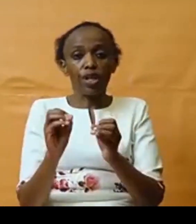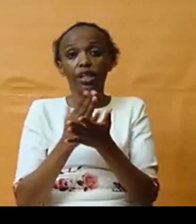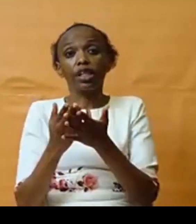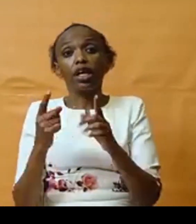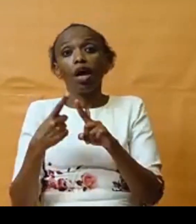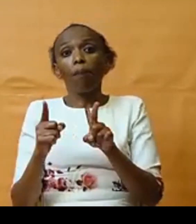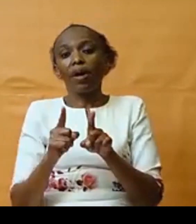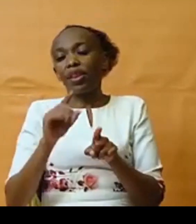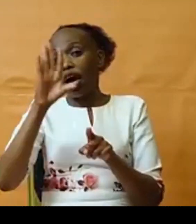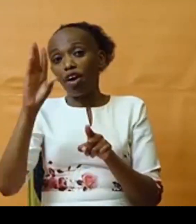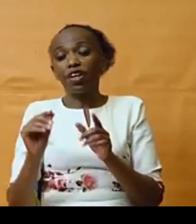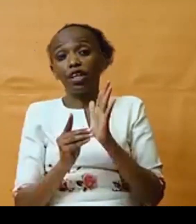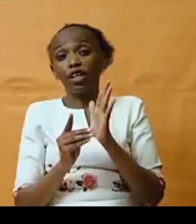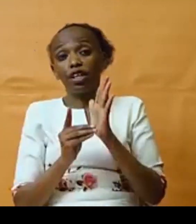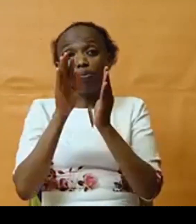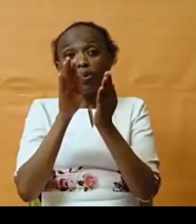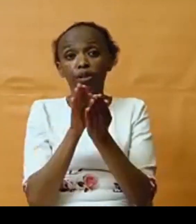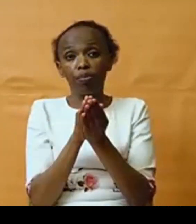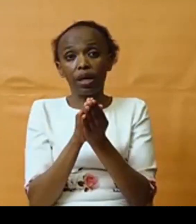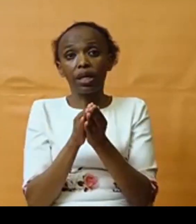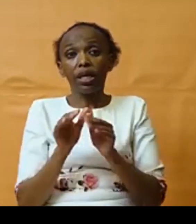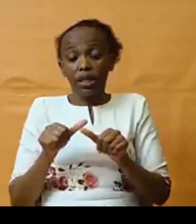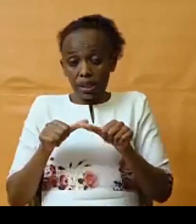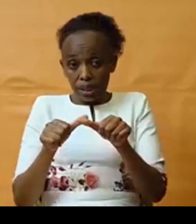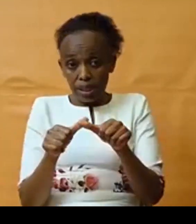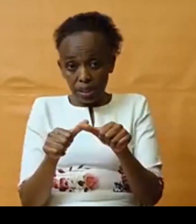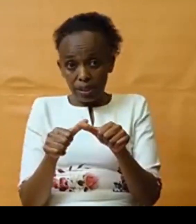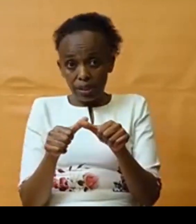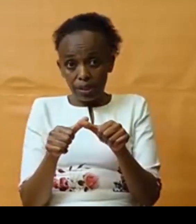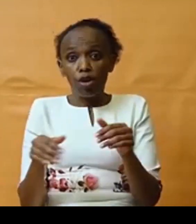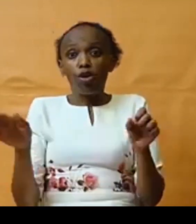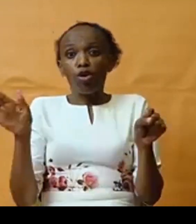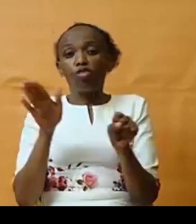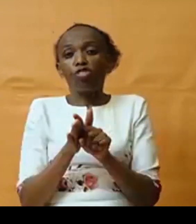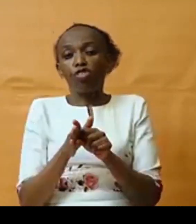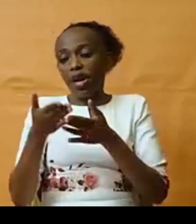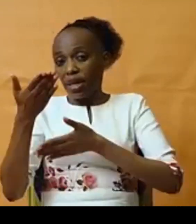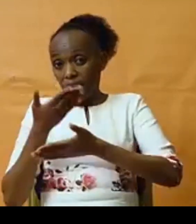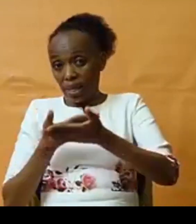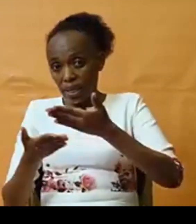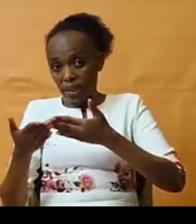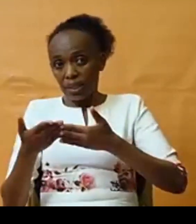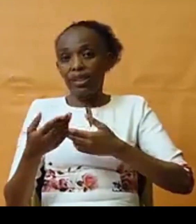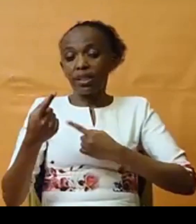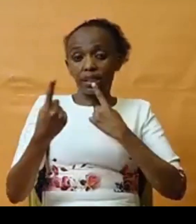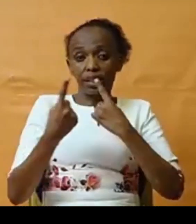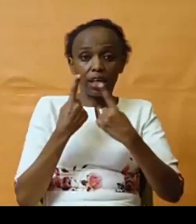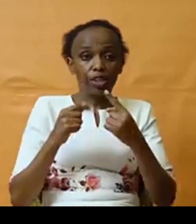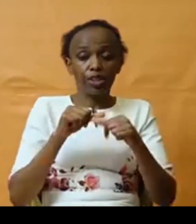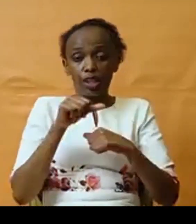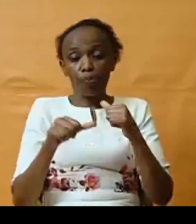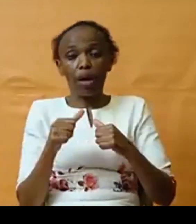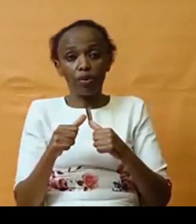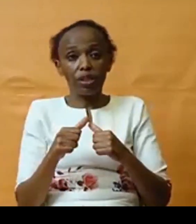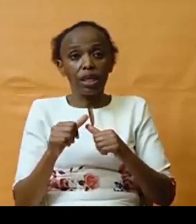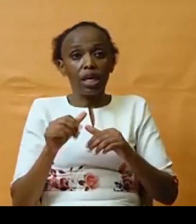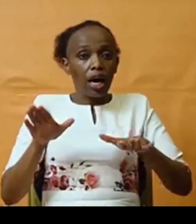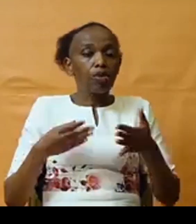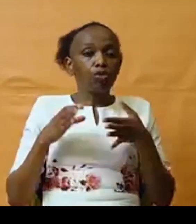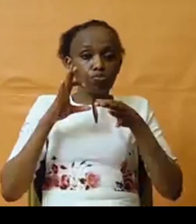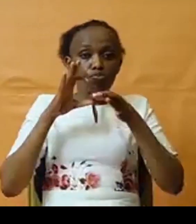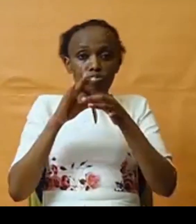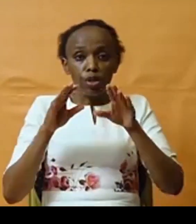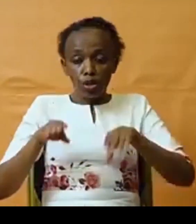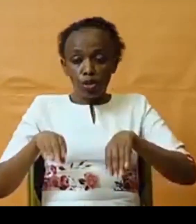Development Bank remain fully engaged in discussions around finding some innovative ways to reallocate some of these SDRs to benefit